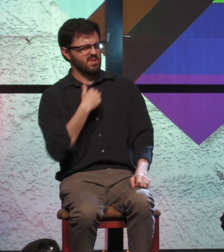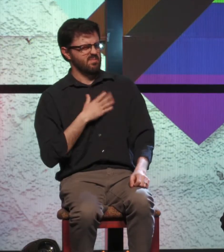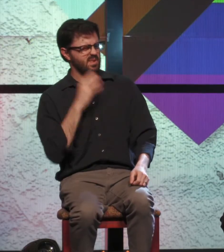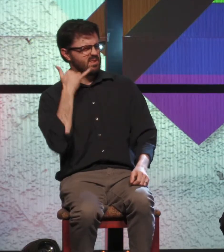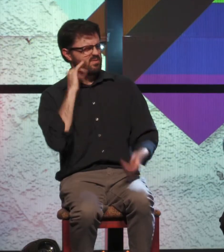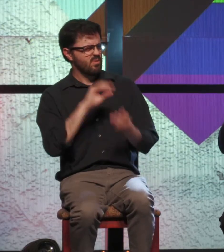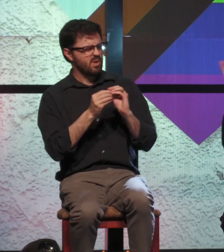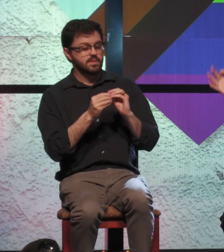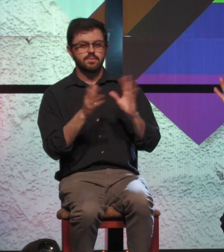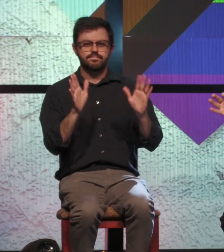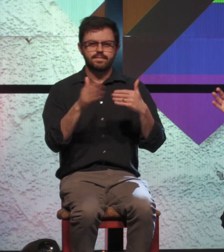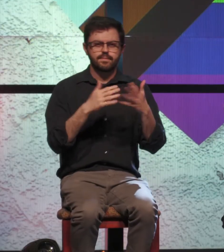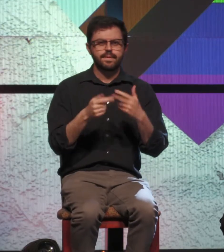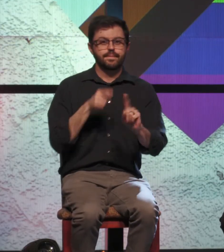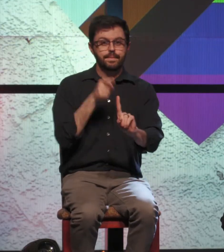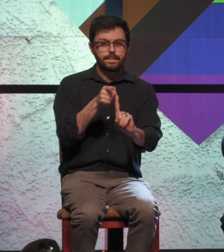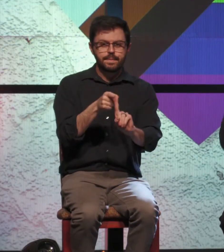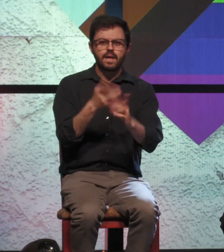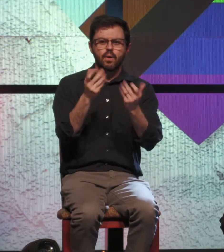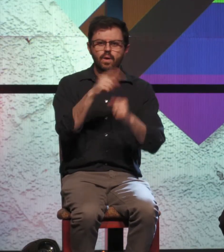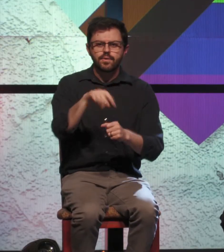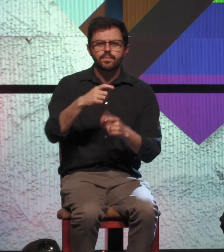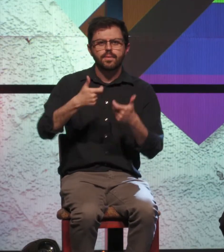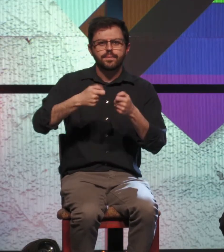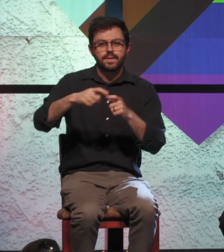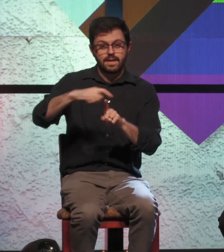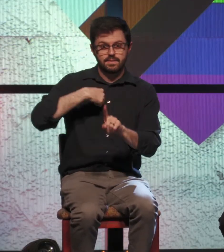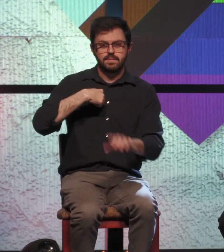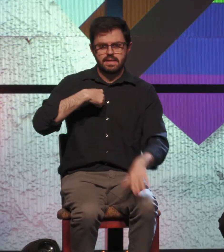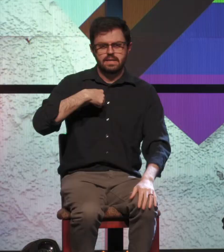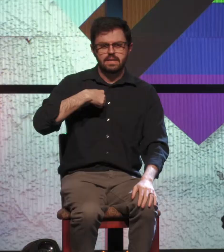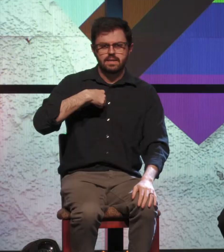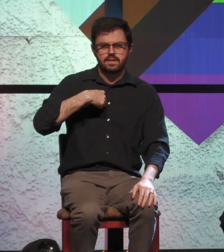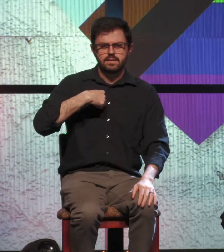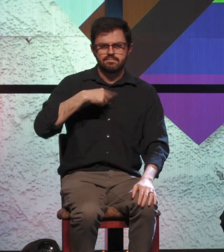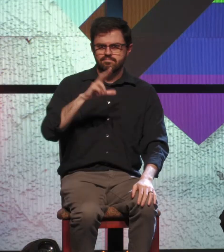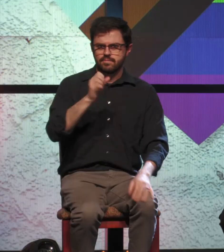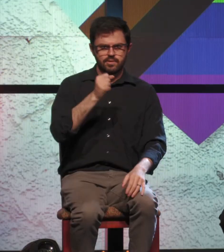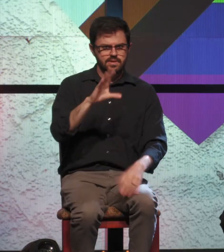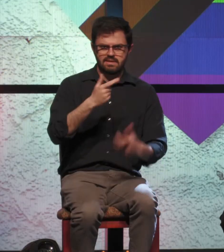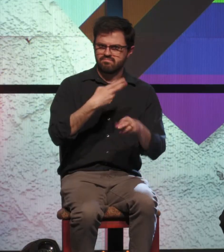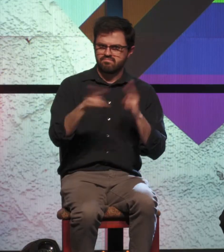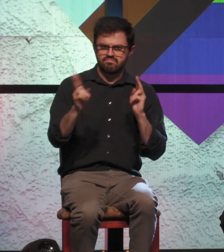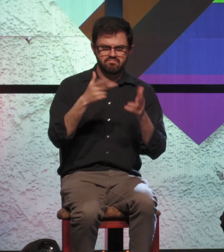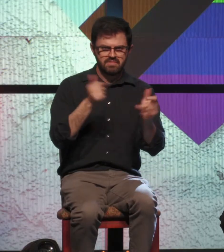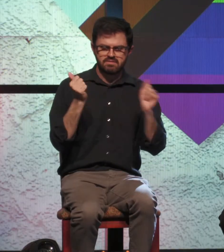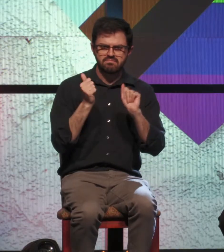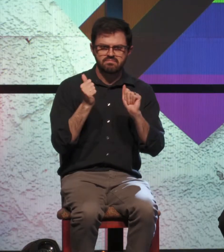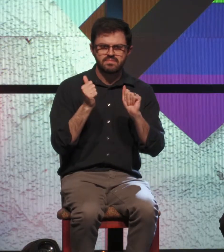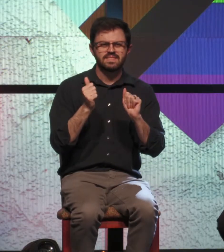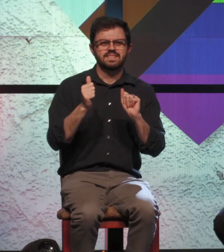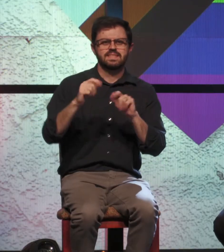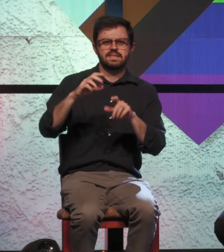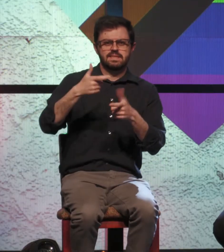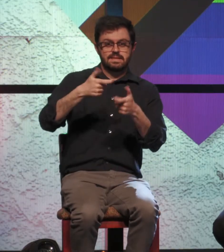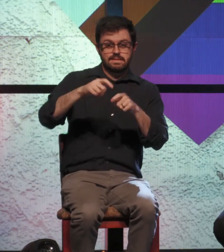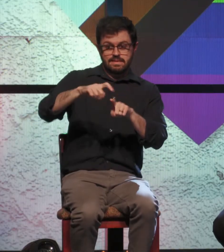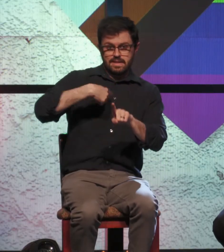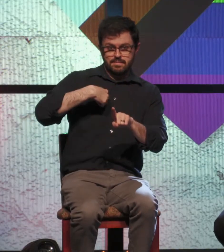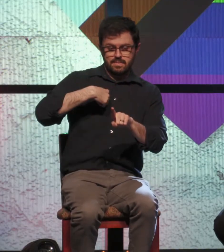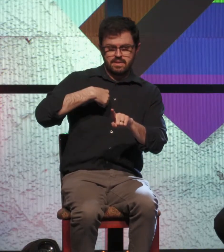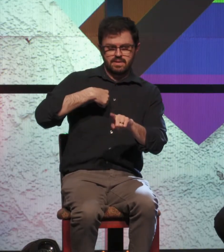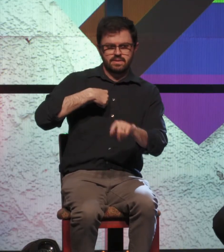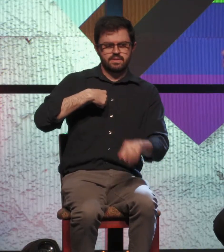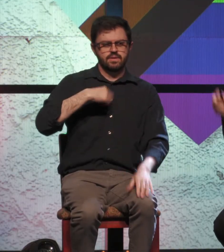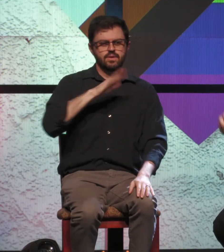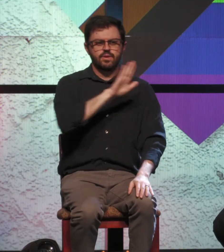text me. I'm going to give you 30 seconds, so you got to think fast. I want you to text me what you think or